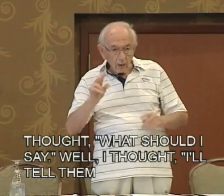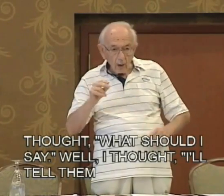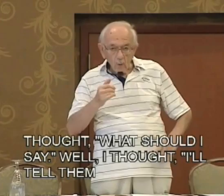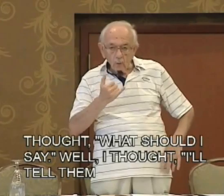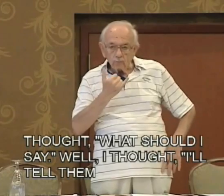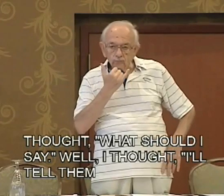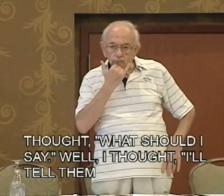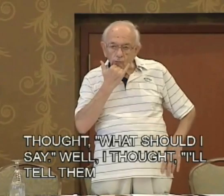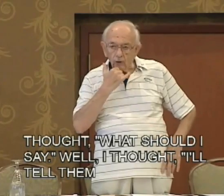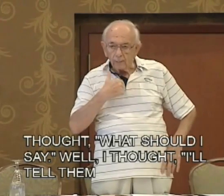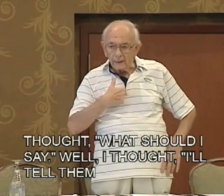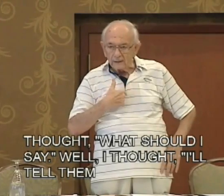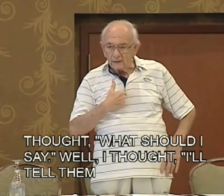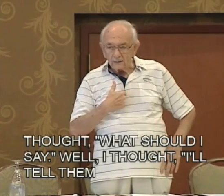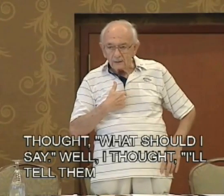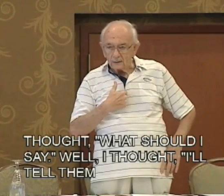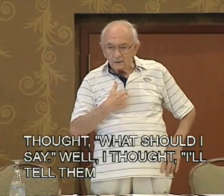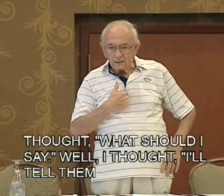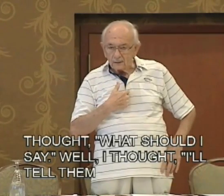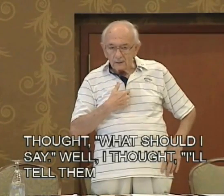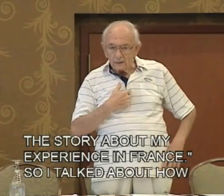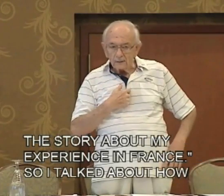clapping for applause it was a hand waving